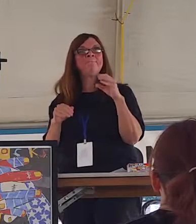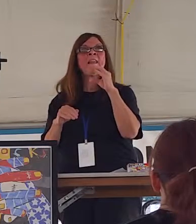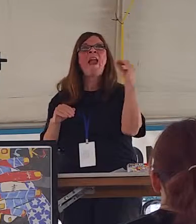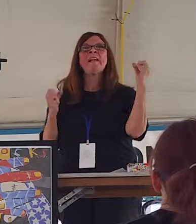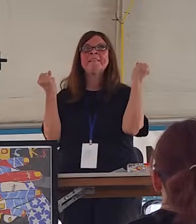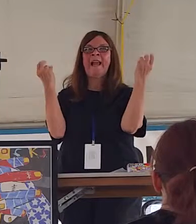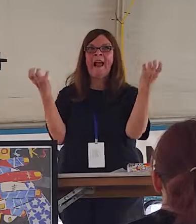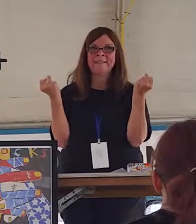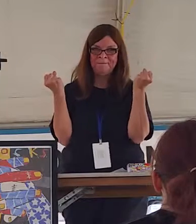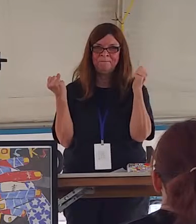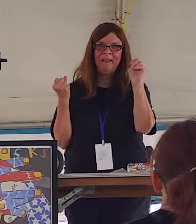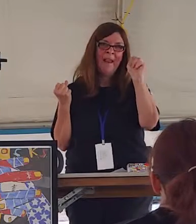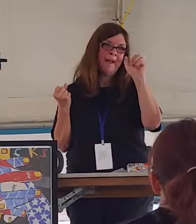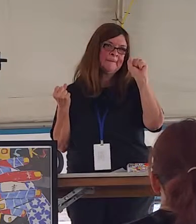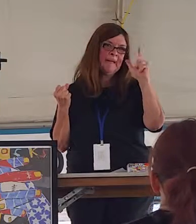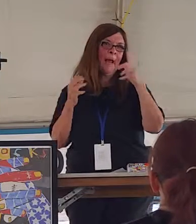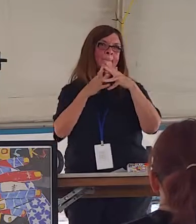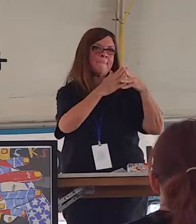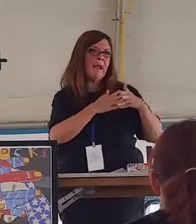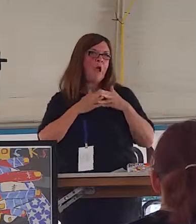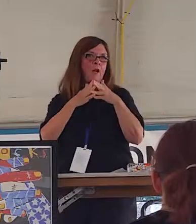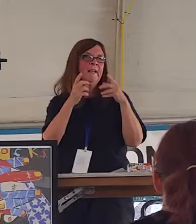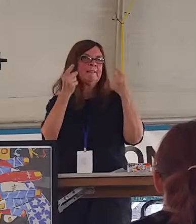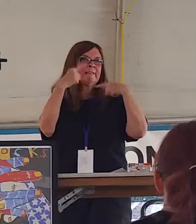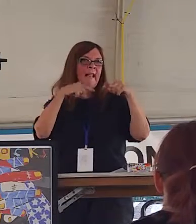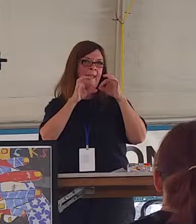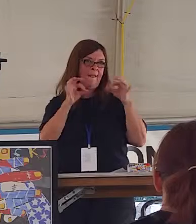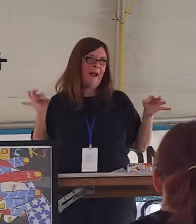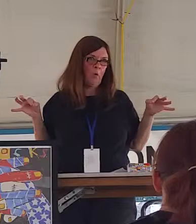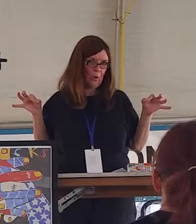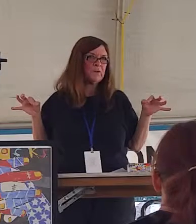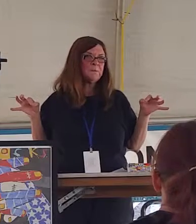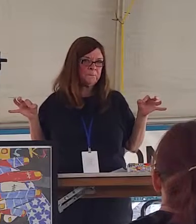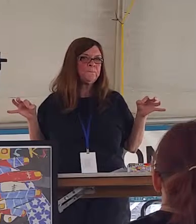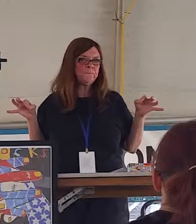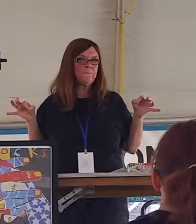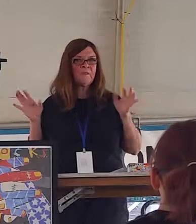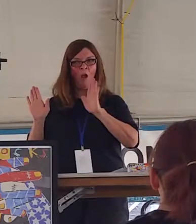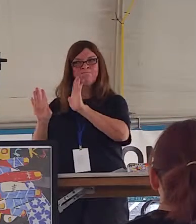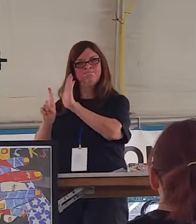your identity, and signing American Sign Language, ASL.